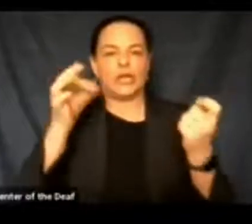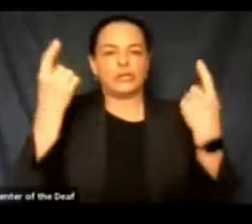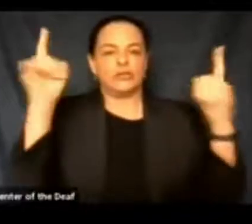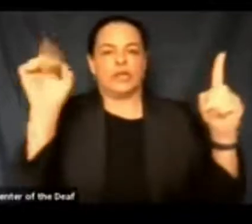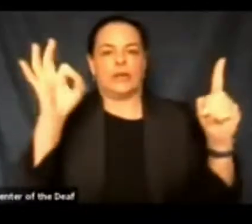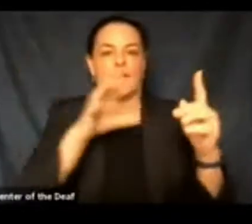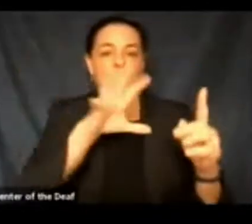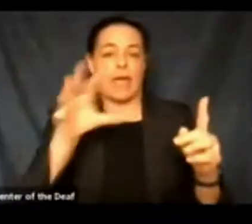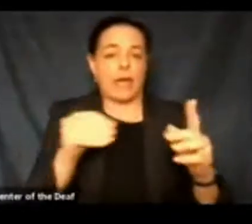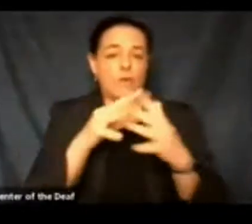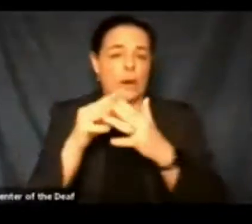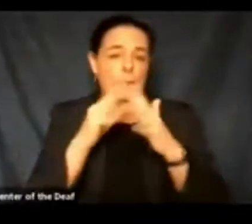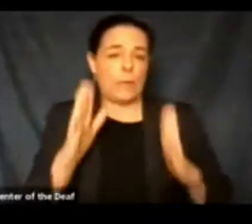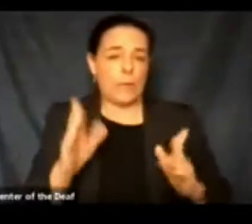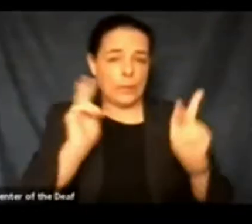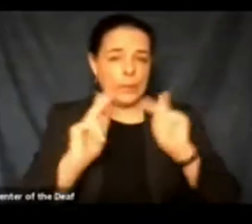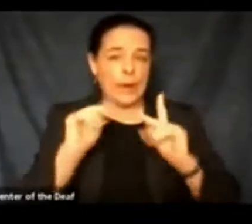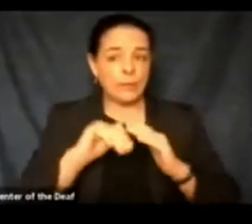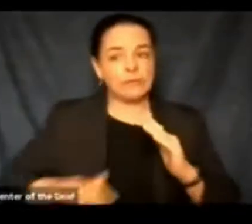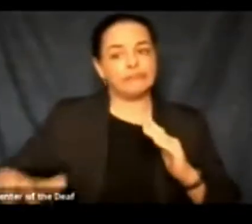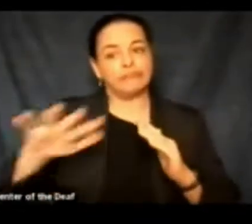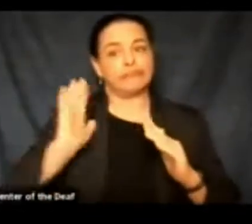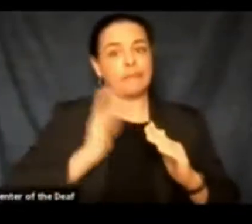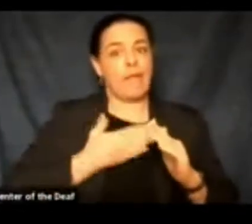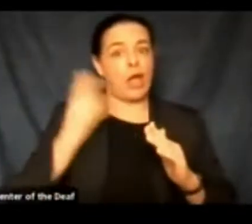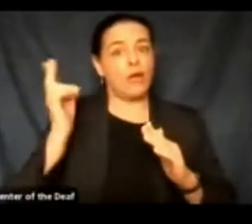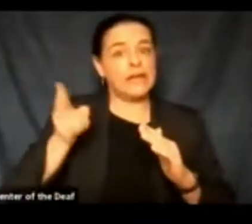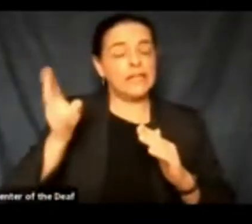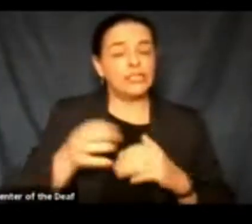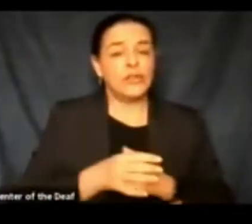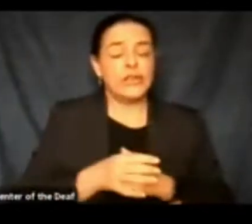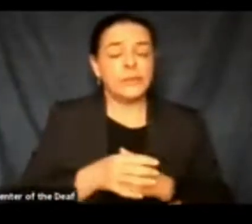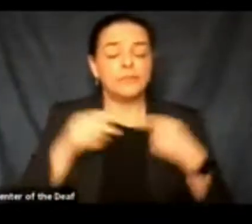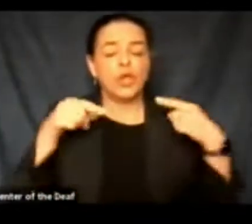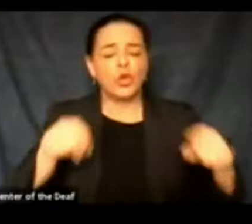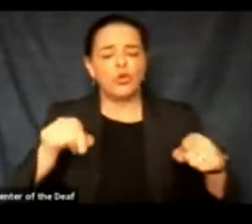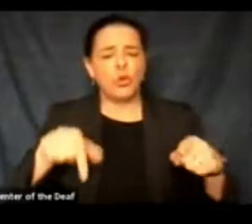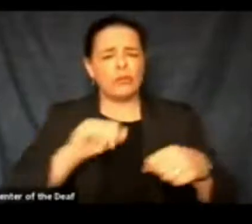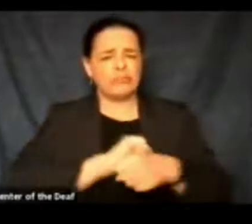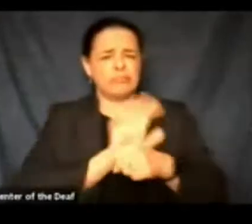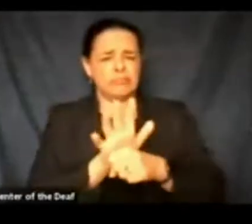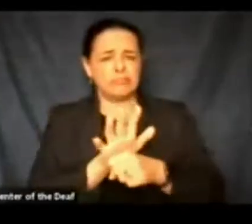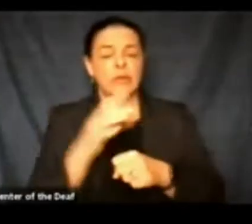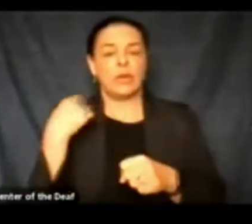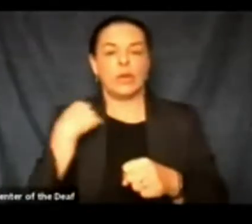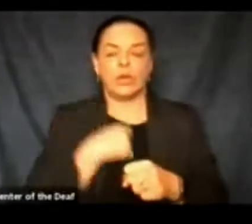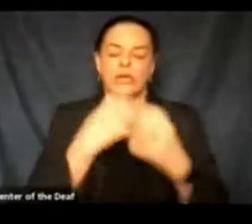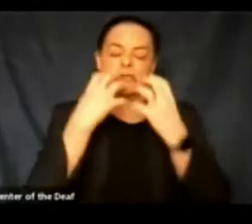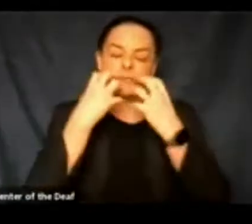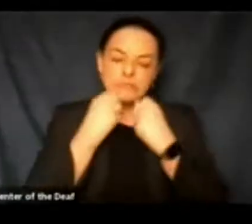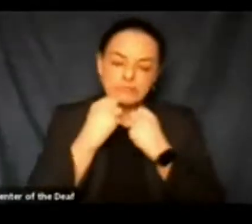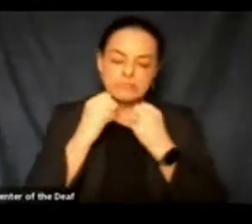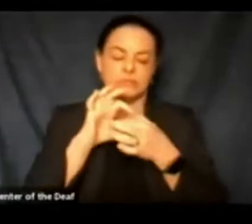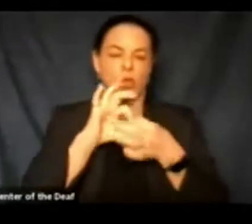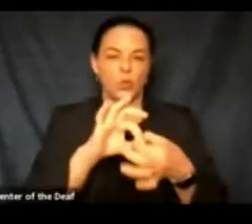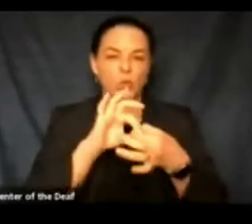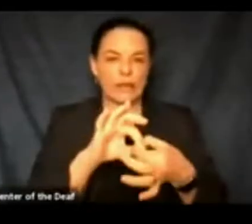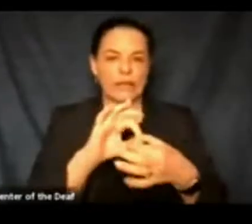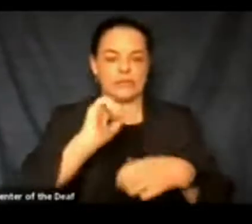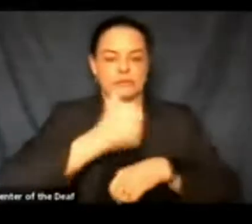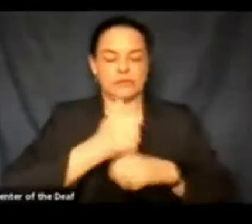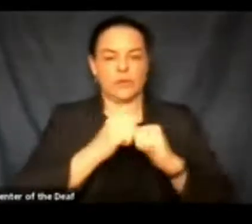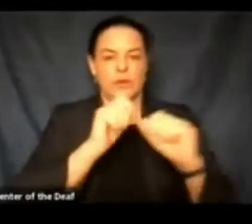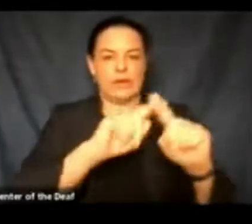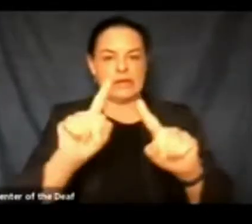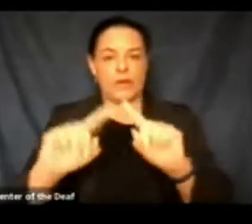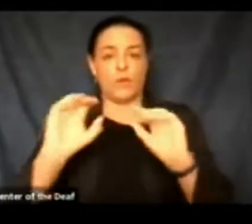Americans throughout history, or our history. During the course of this pandemic, we value the relationships formed with